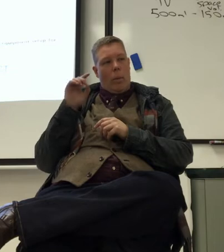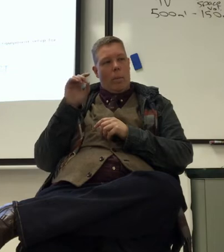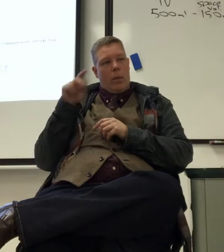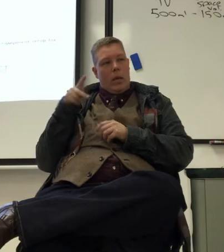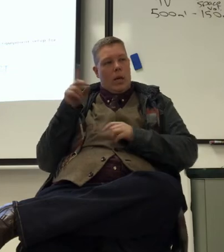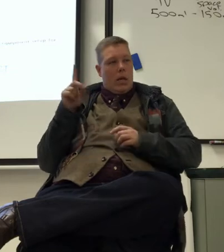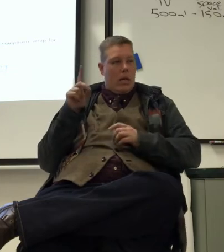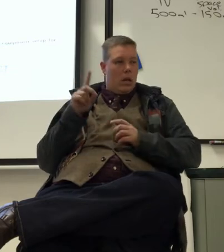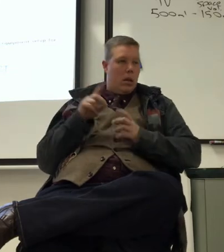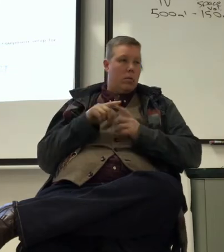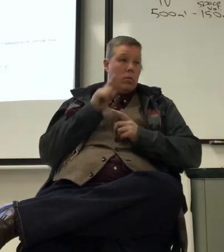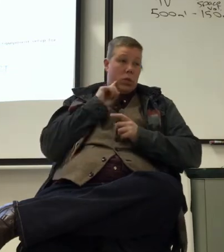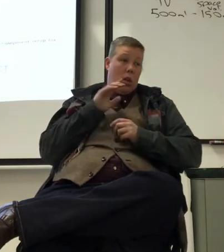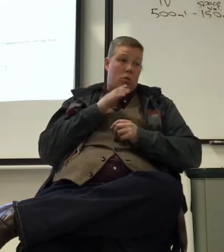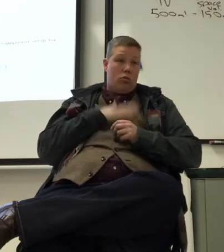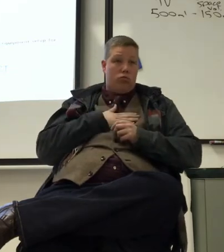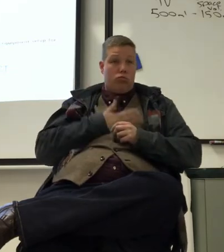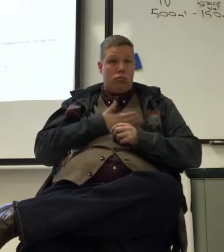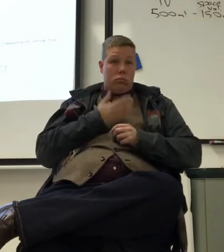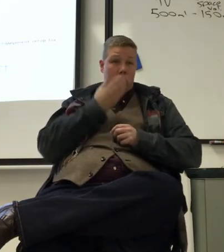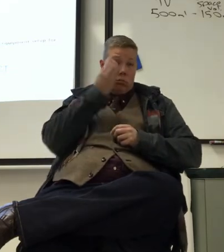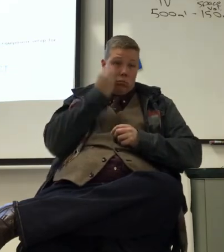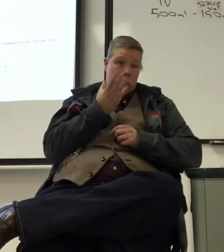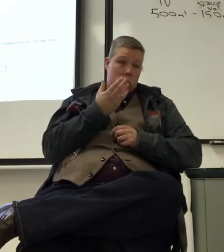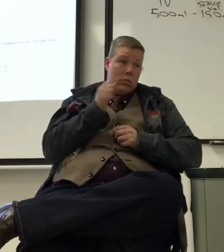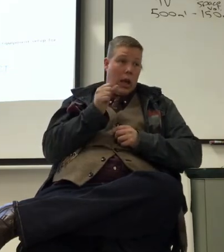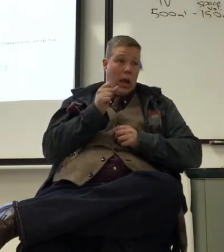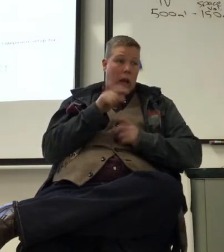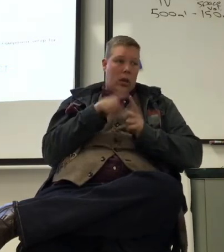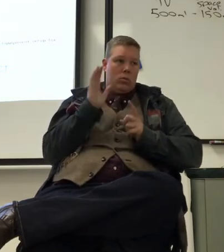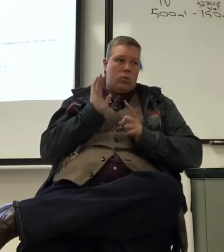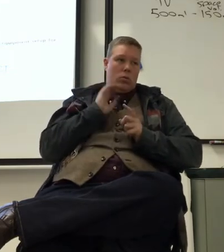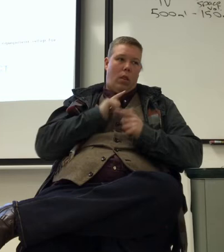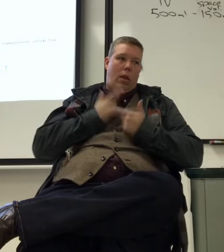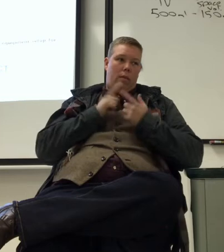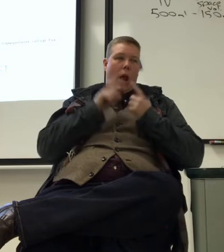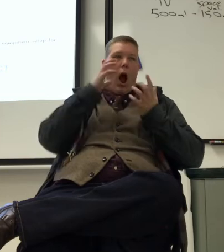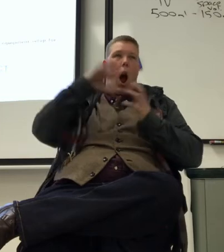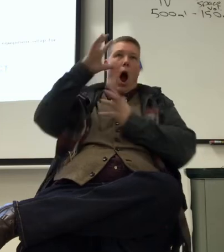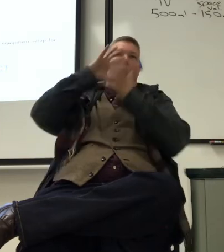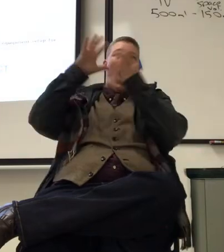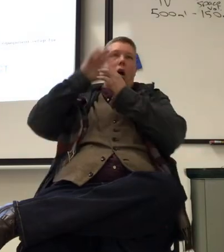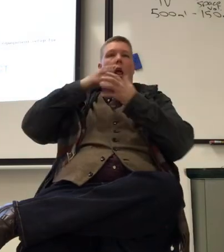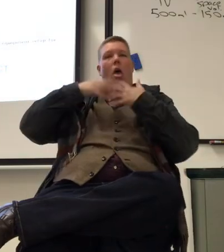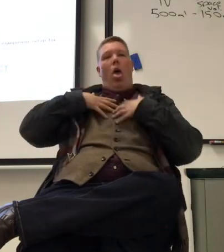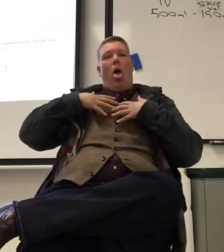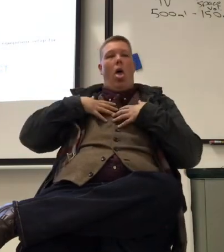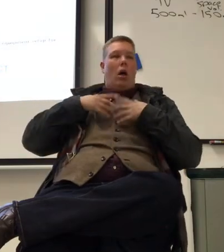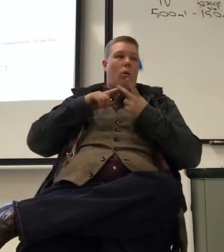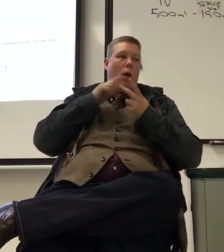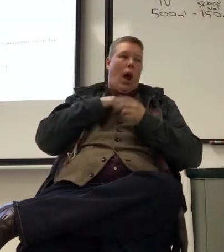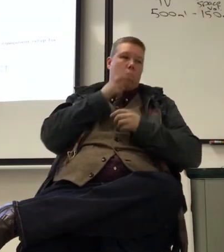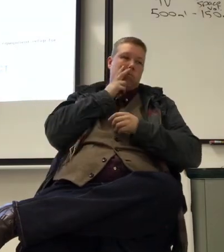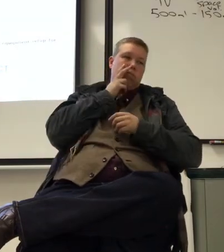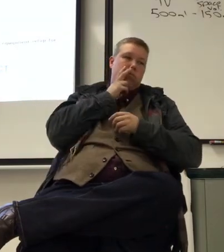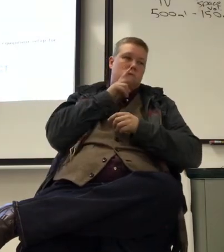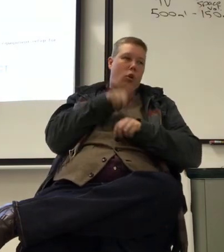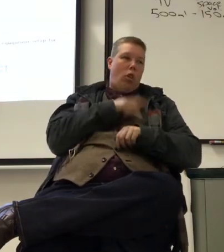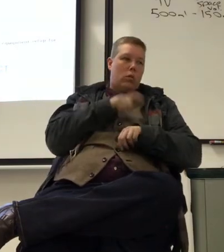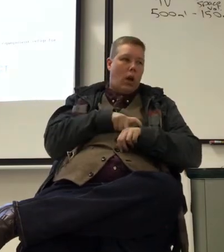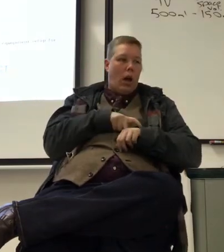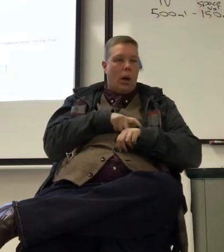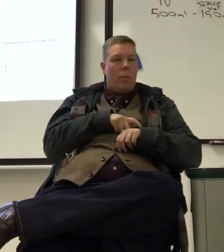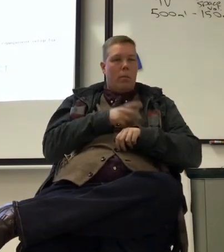yeah, I used to live in Mexico City. I used to be a smoker. Anything that might make you be